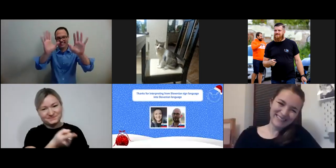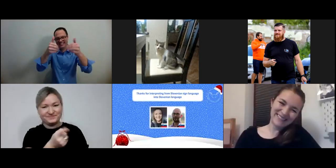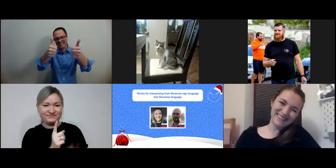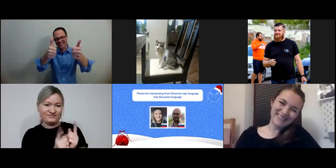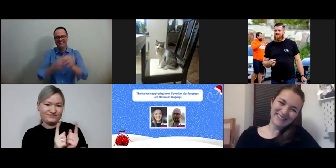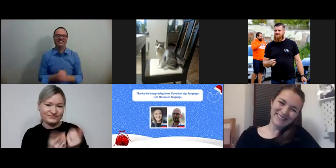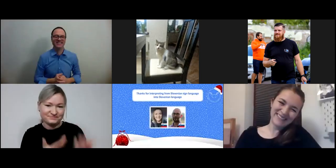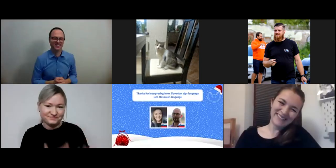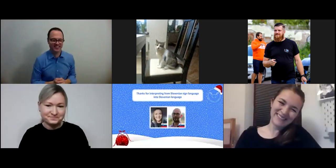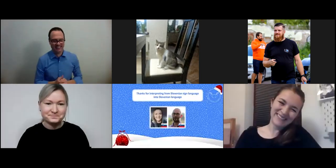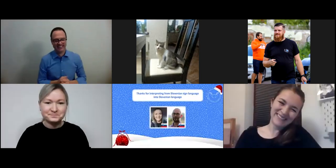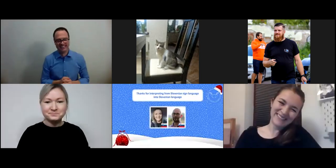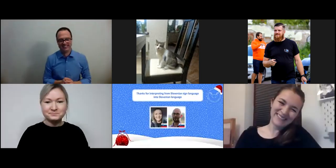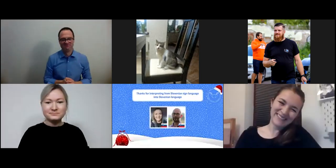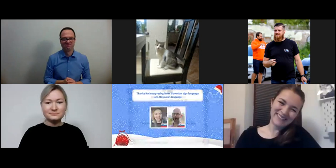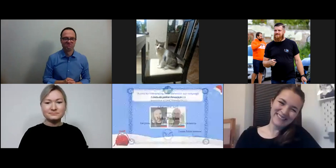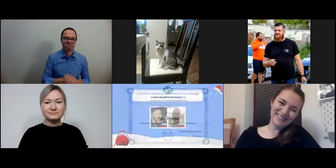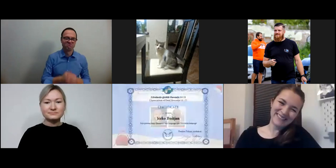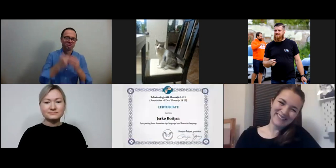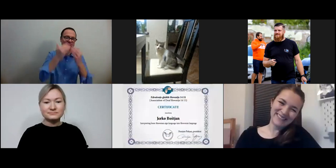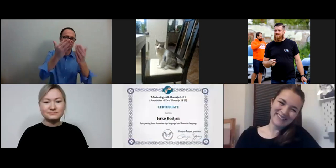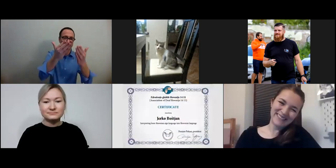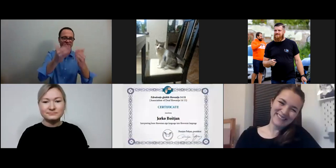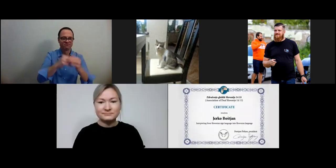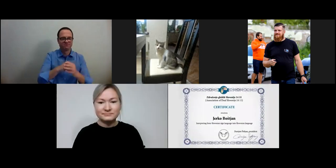Thank you to the Slovenian spoken language interpreters.